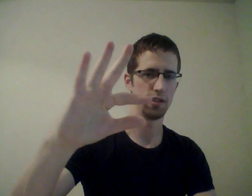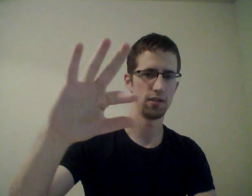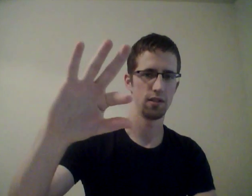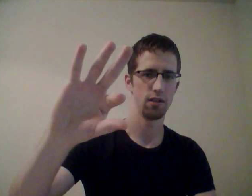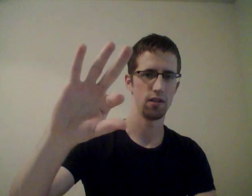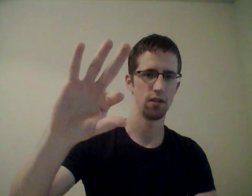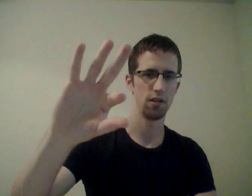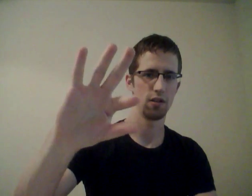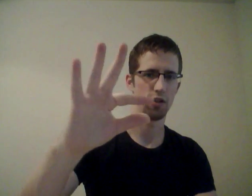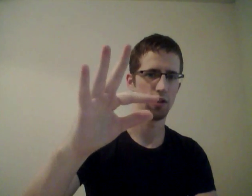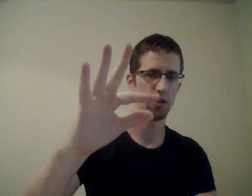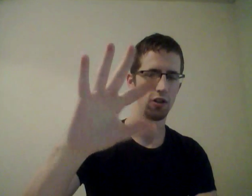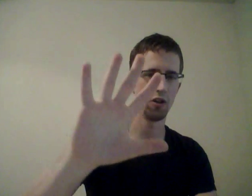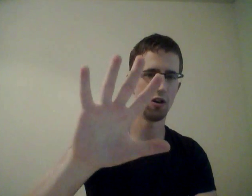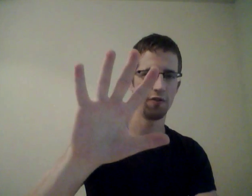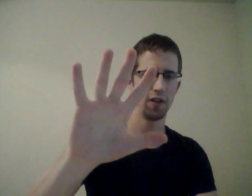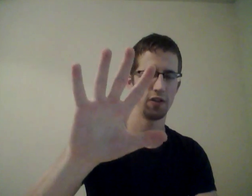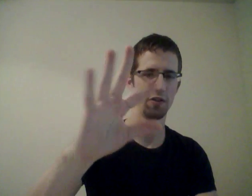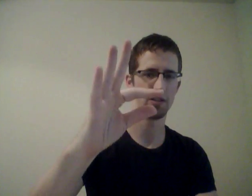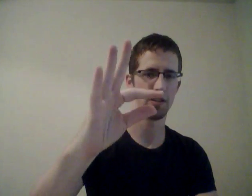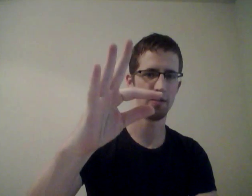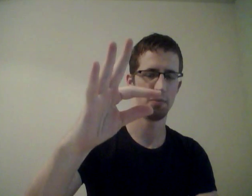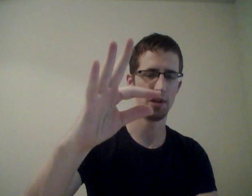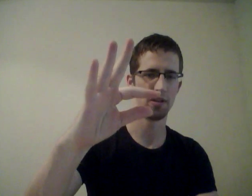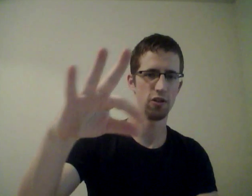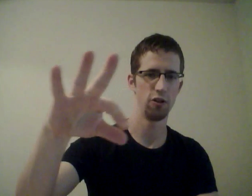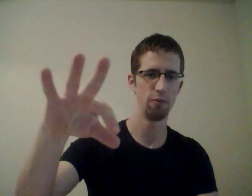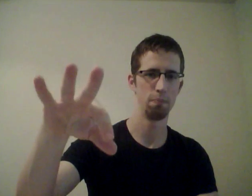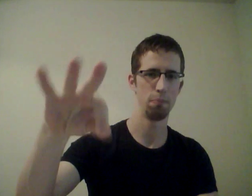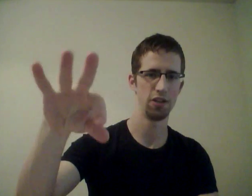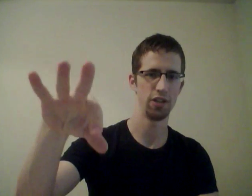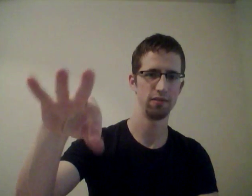is all your fingers are extended, but you're pinching.